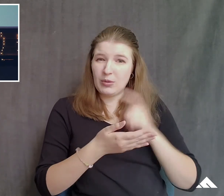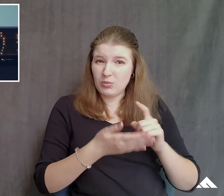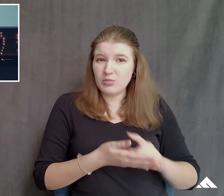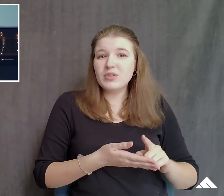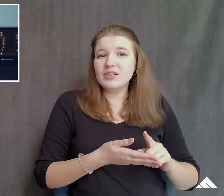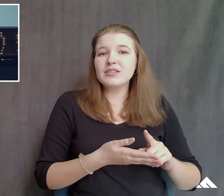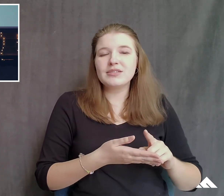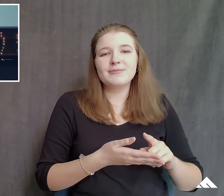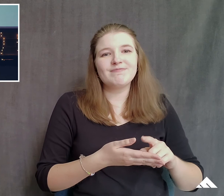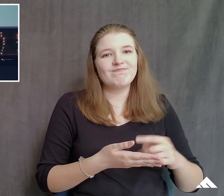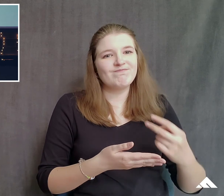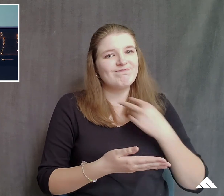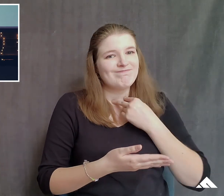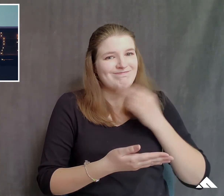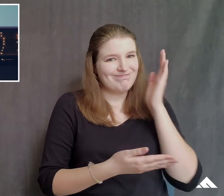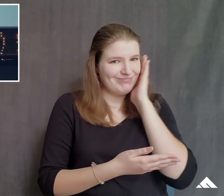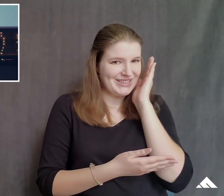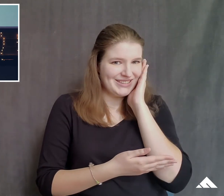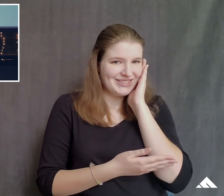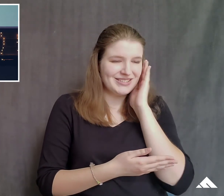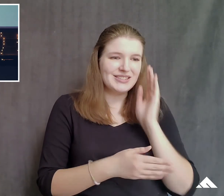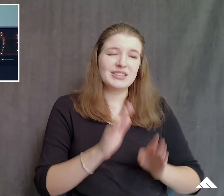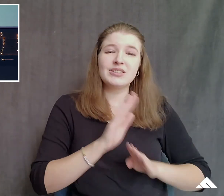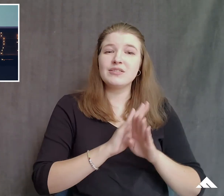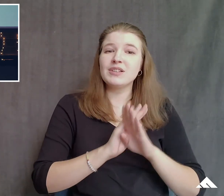developed a bed sore.